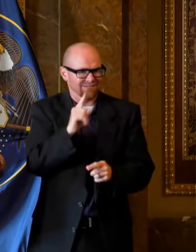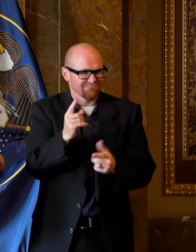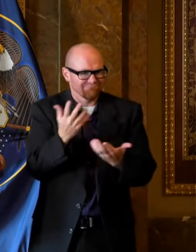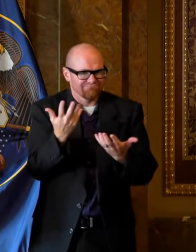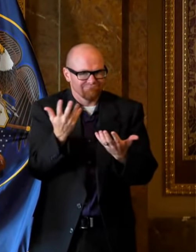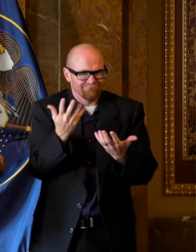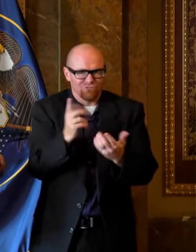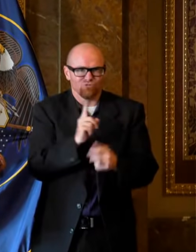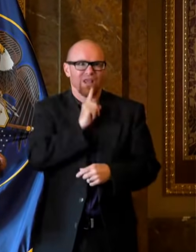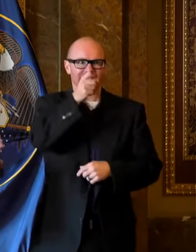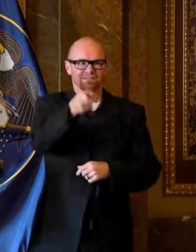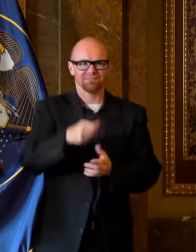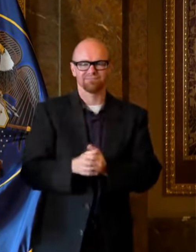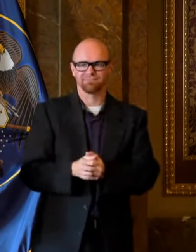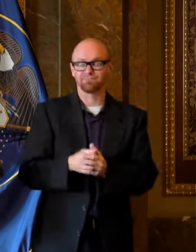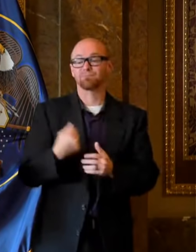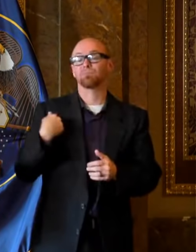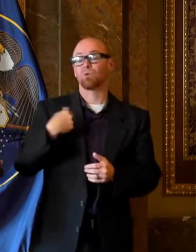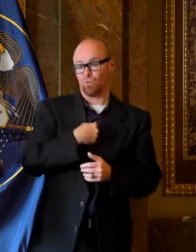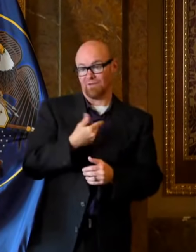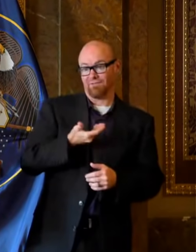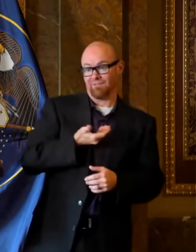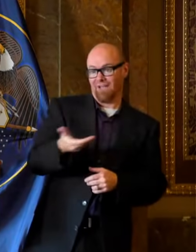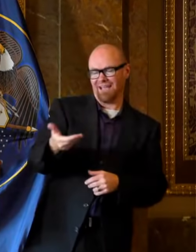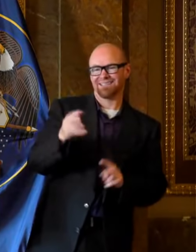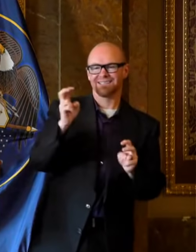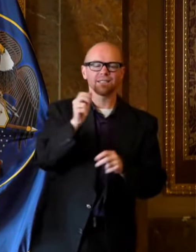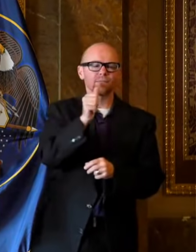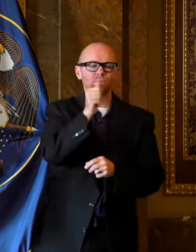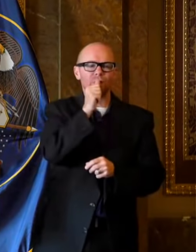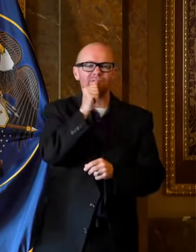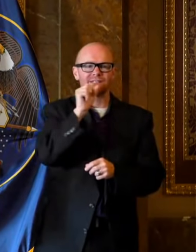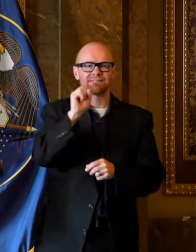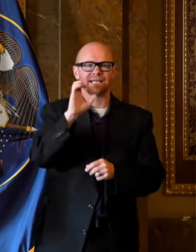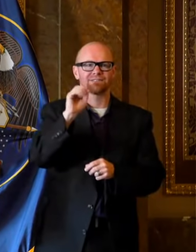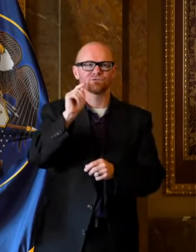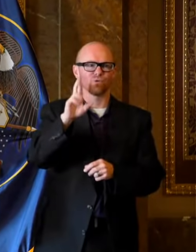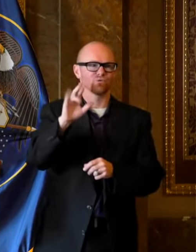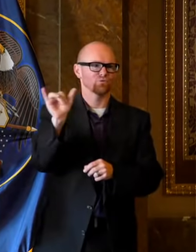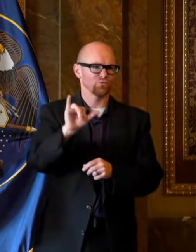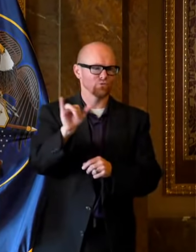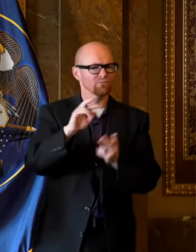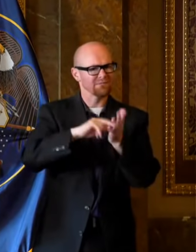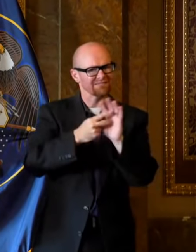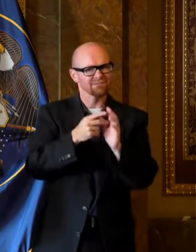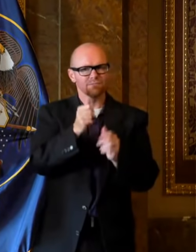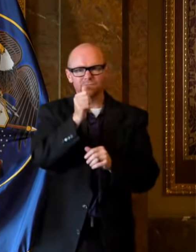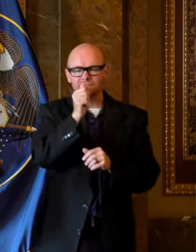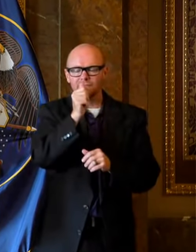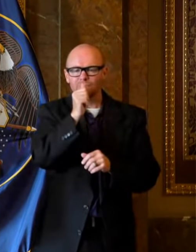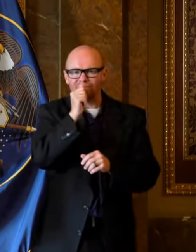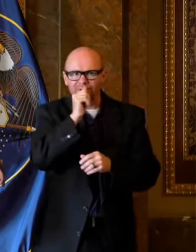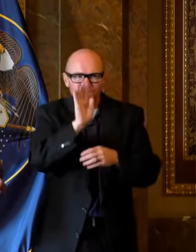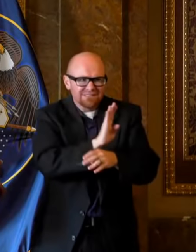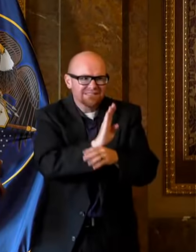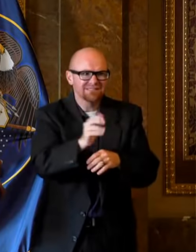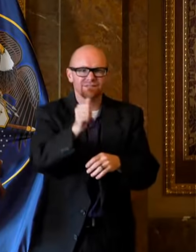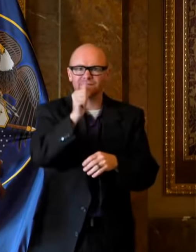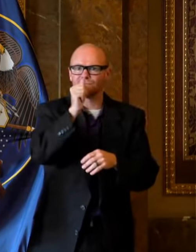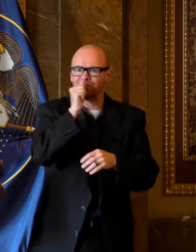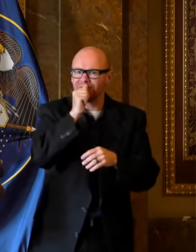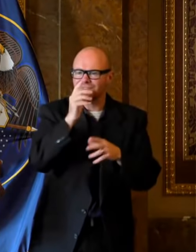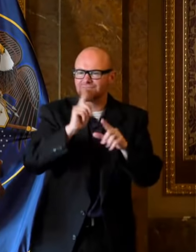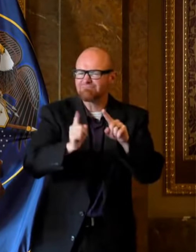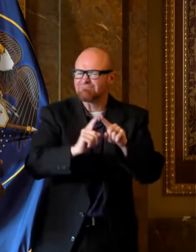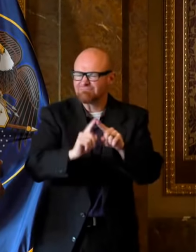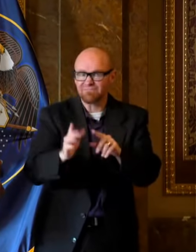sector to get involved. And by the way, there should also be a carrot approach. We appreciate we do have some insurance